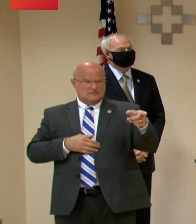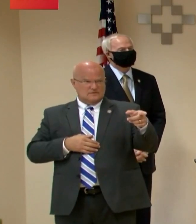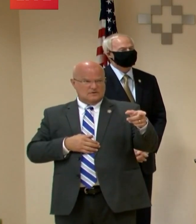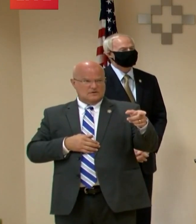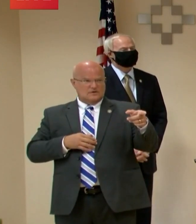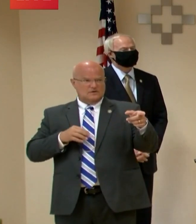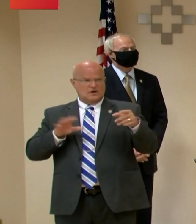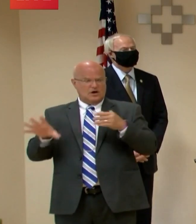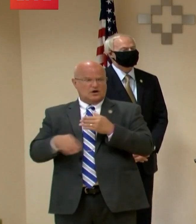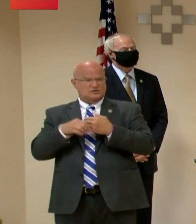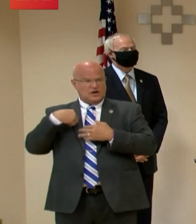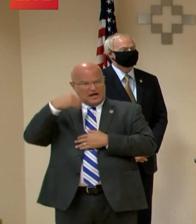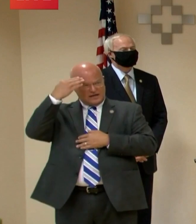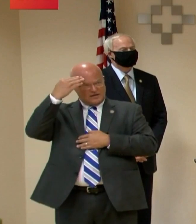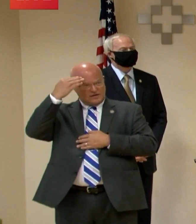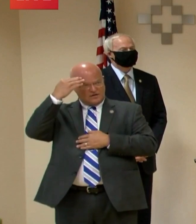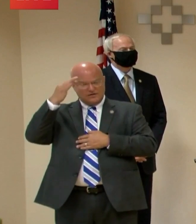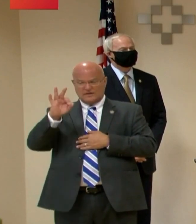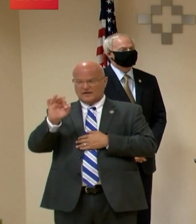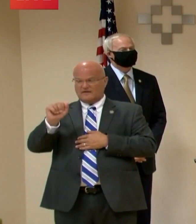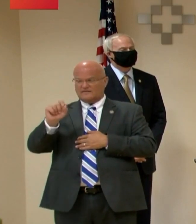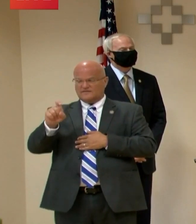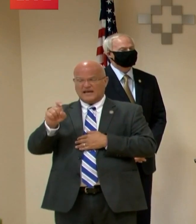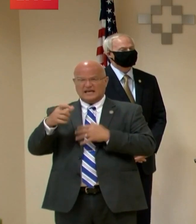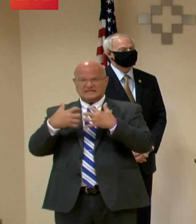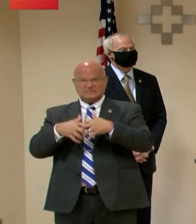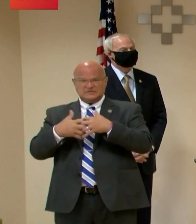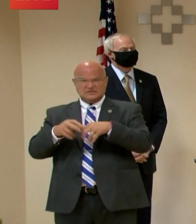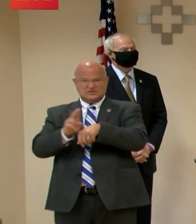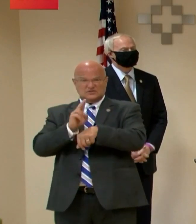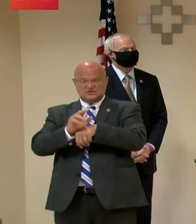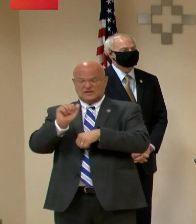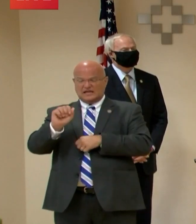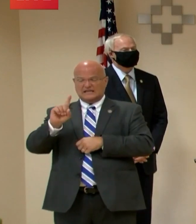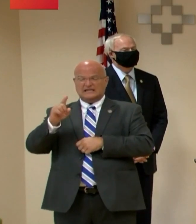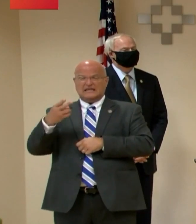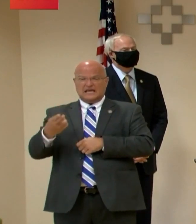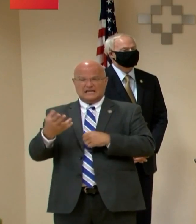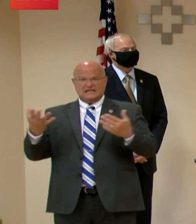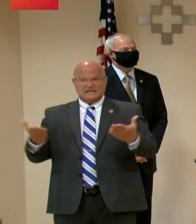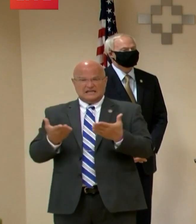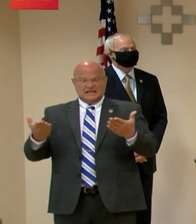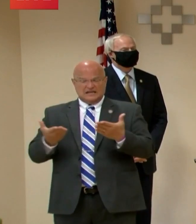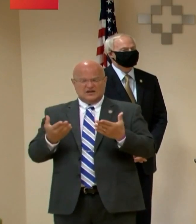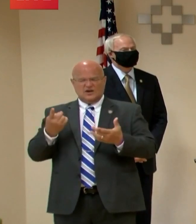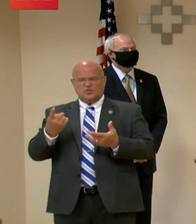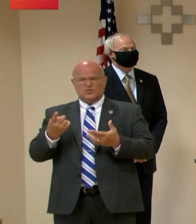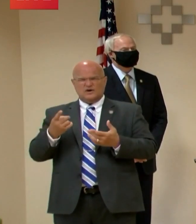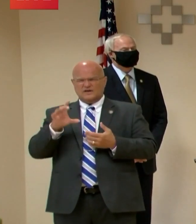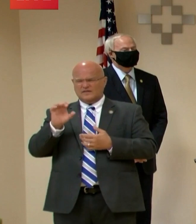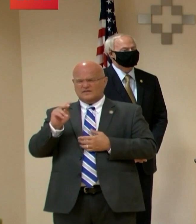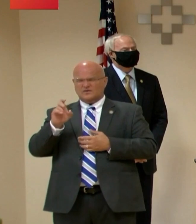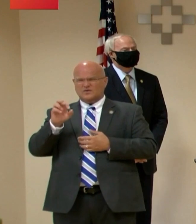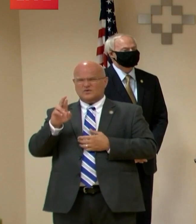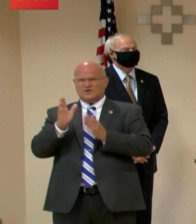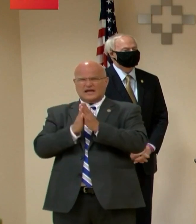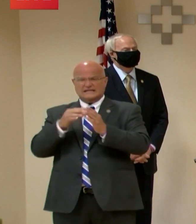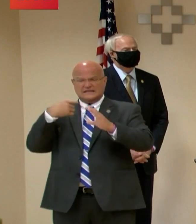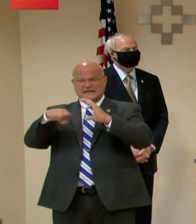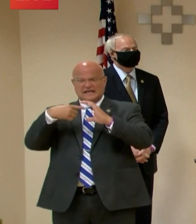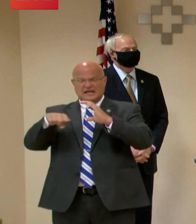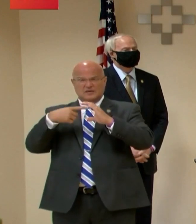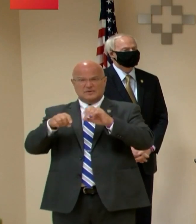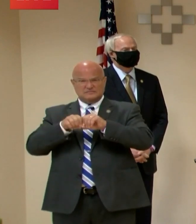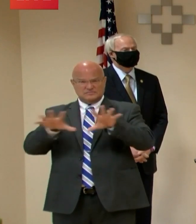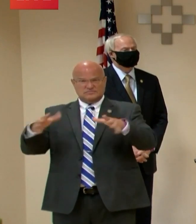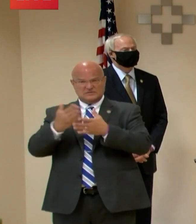there, Dr. Romero, I know that fax machines are being used from the ADH in this communication here, and one of the coroners asked if email could be used